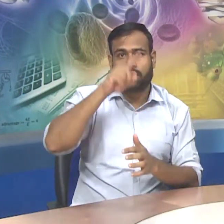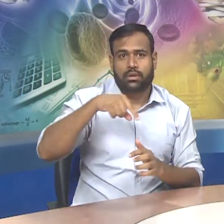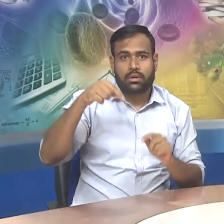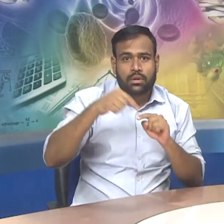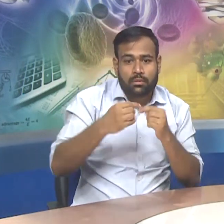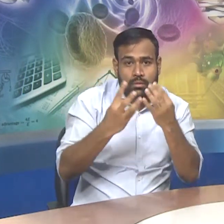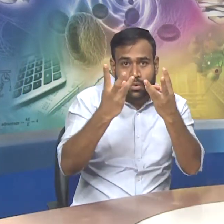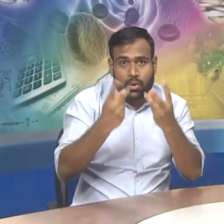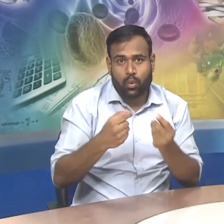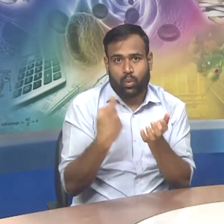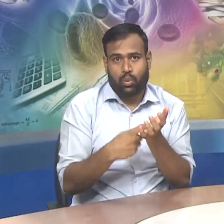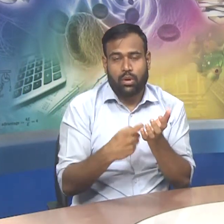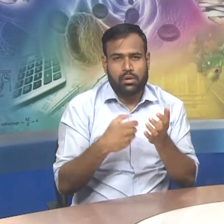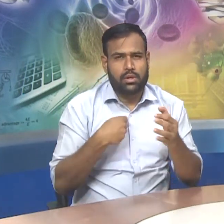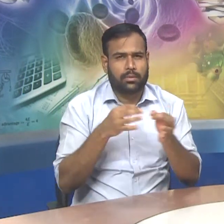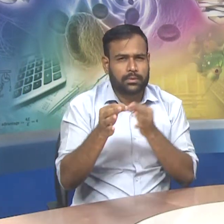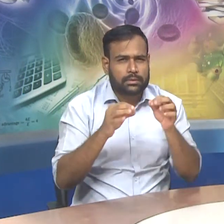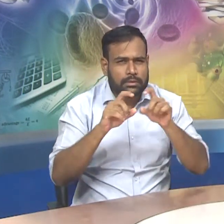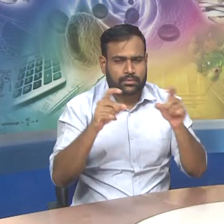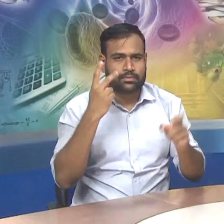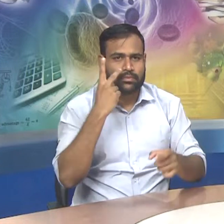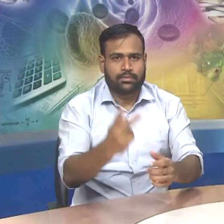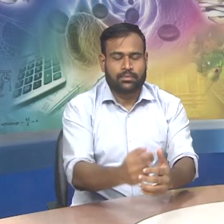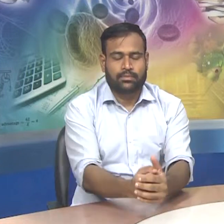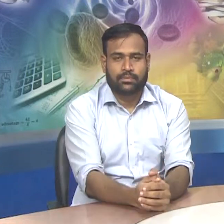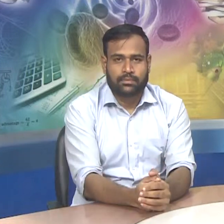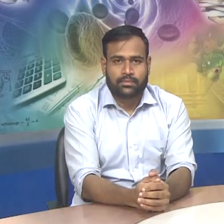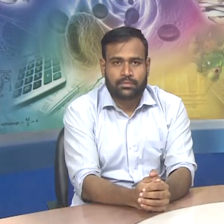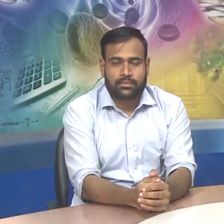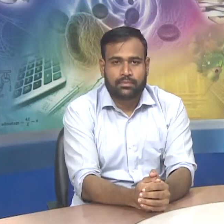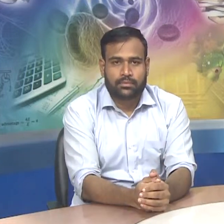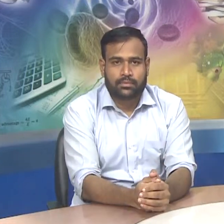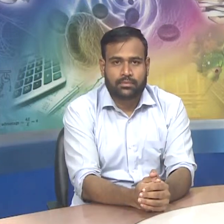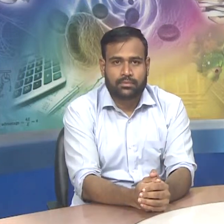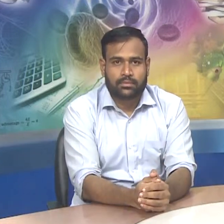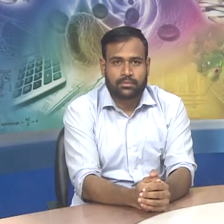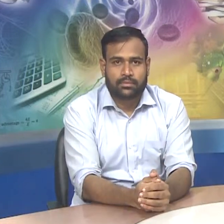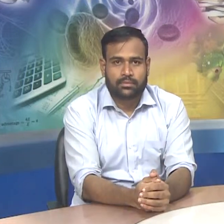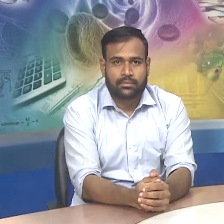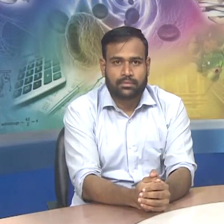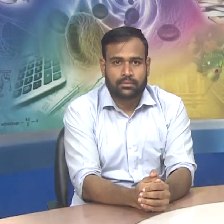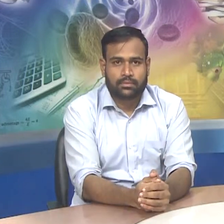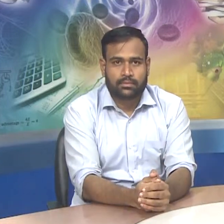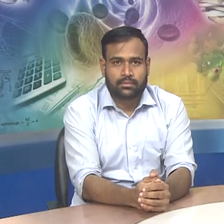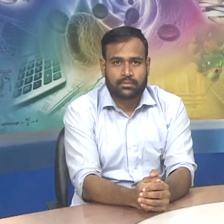It is very important as the election of the president is held through this system.